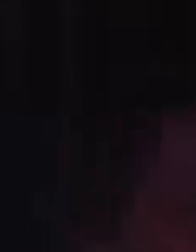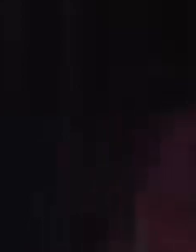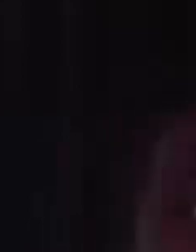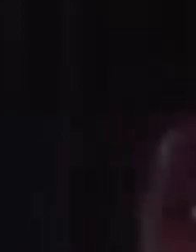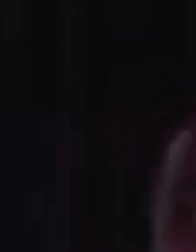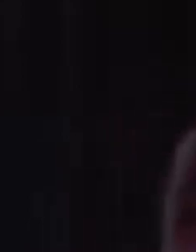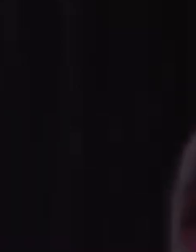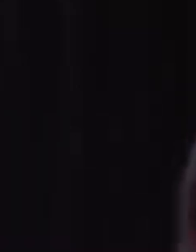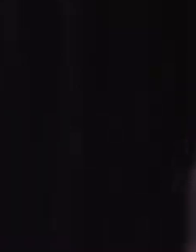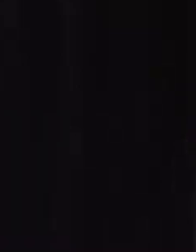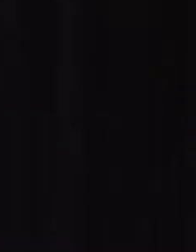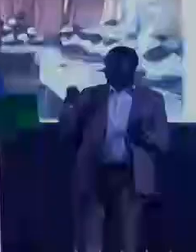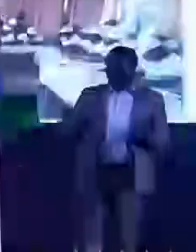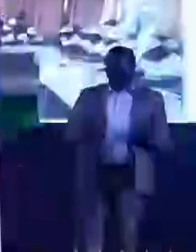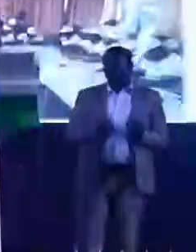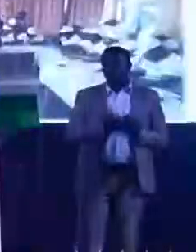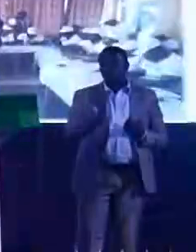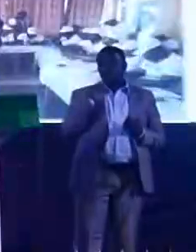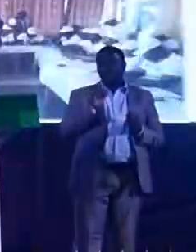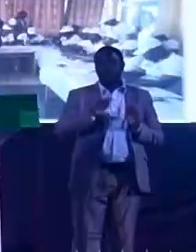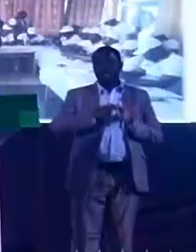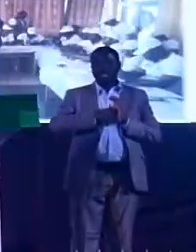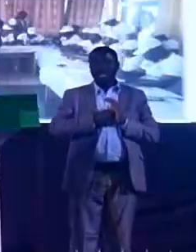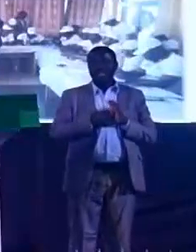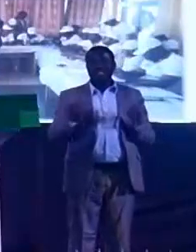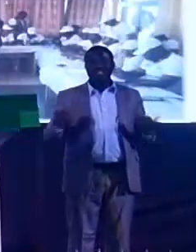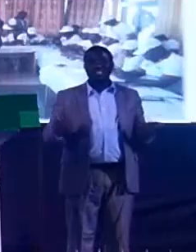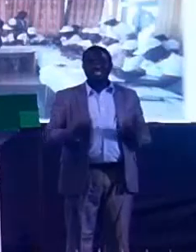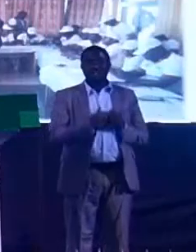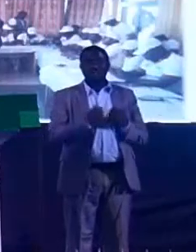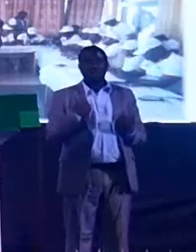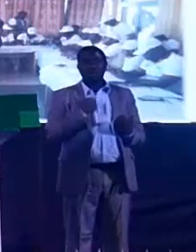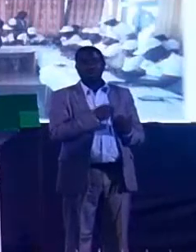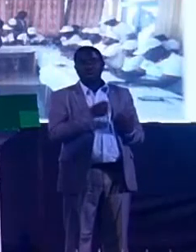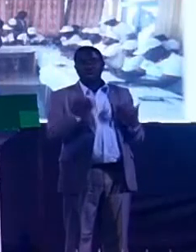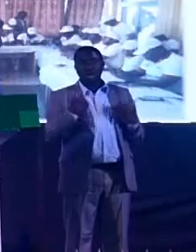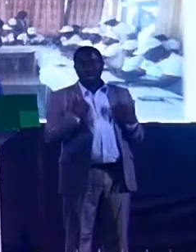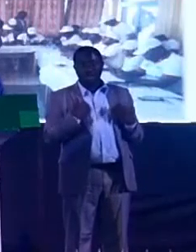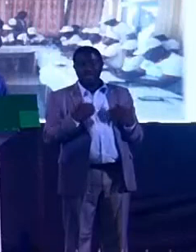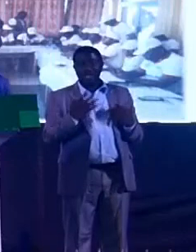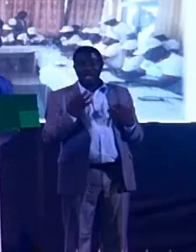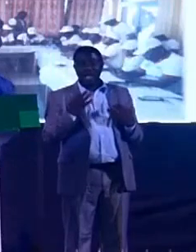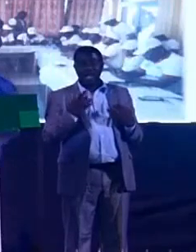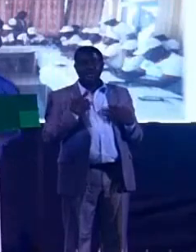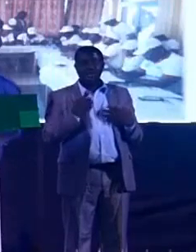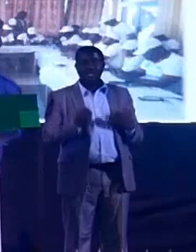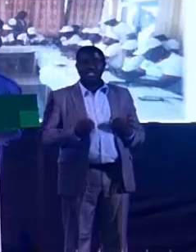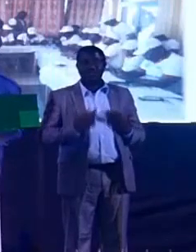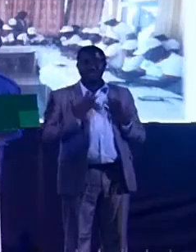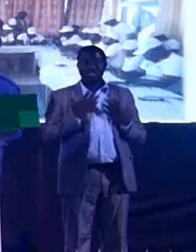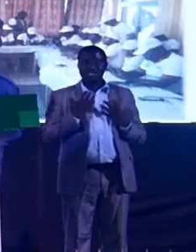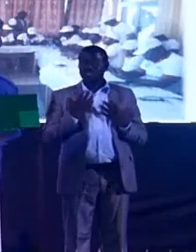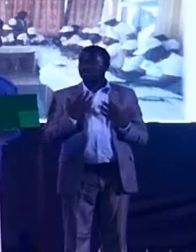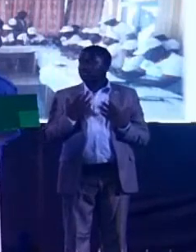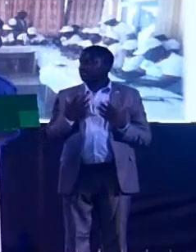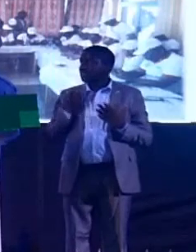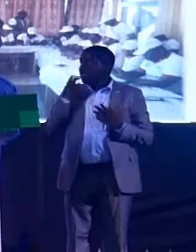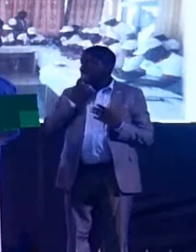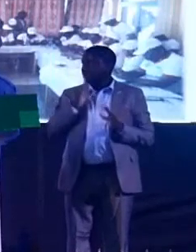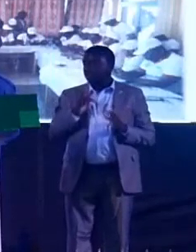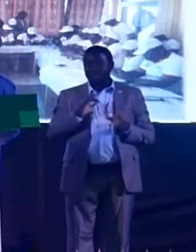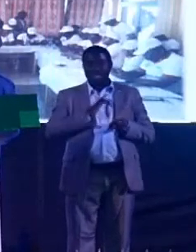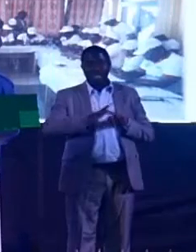I look at the challenges. One of the key challenge we had, as also expressed by other speakers, was the issue of the lack of